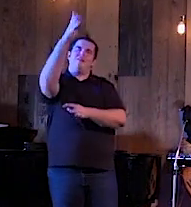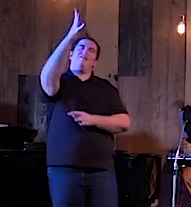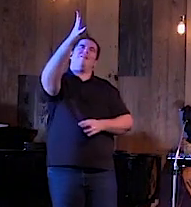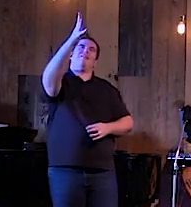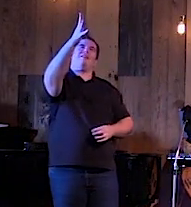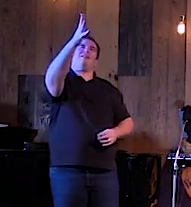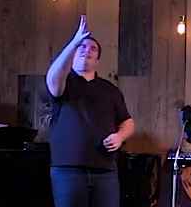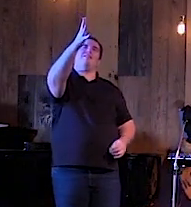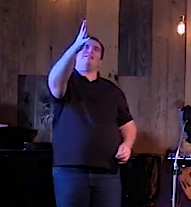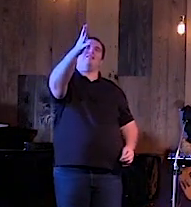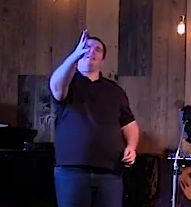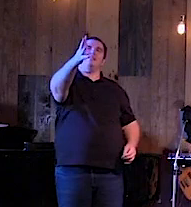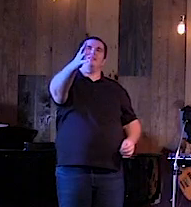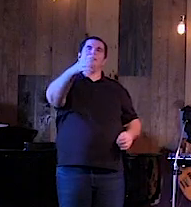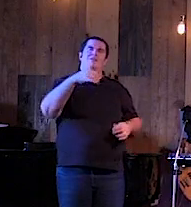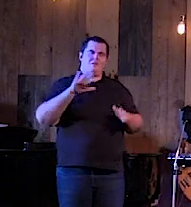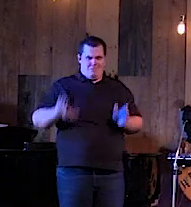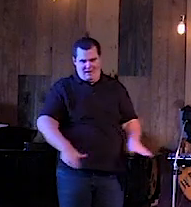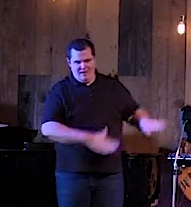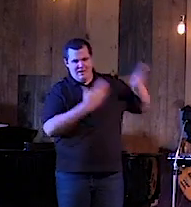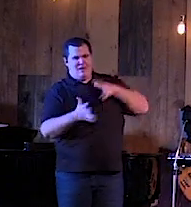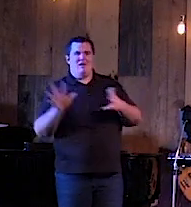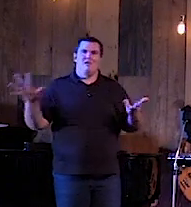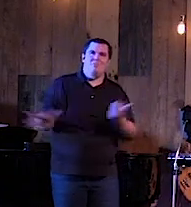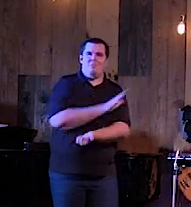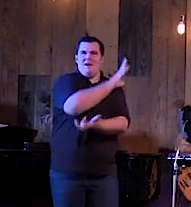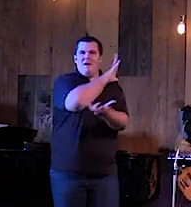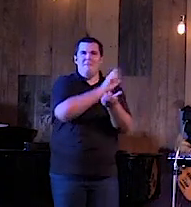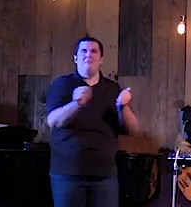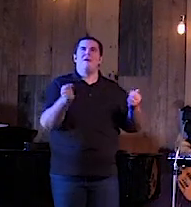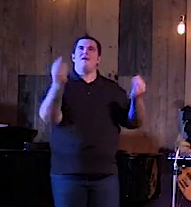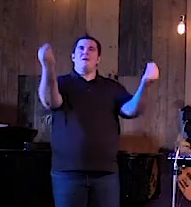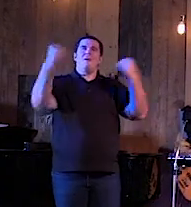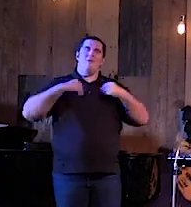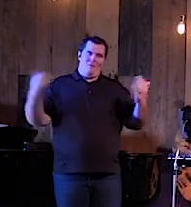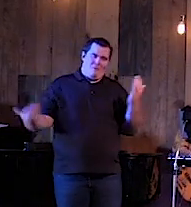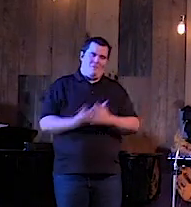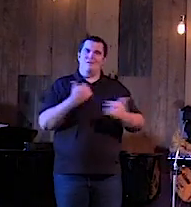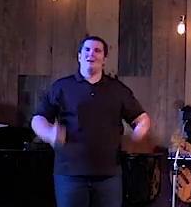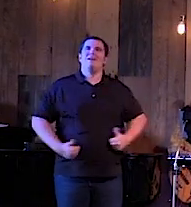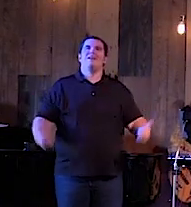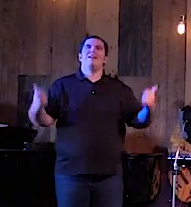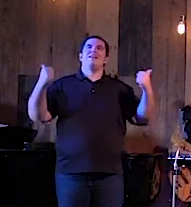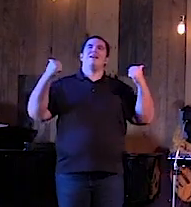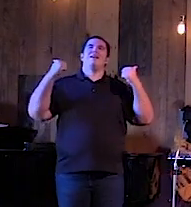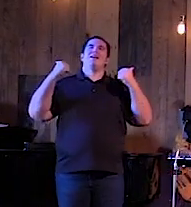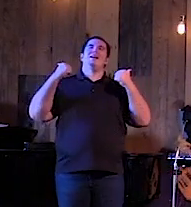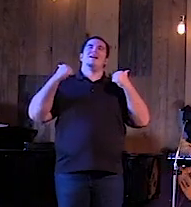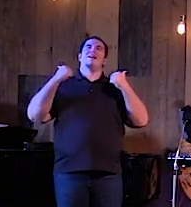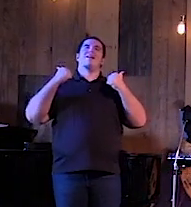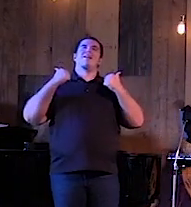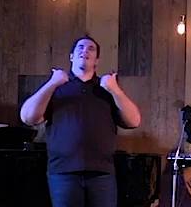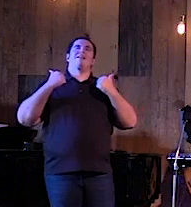to dance. When death was arrested, my life began.